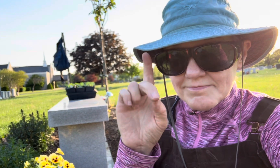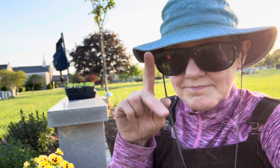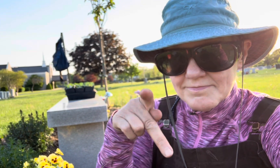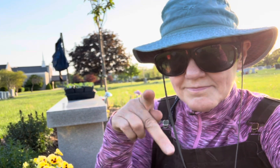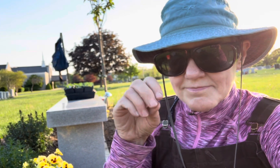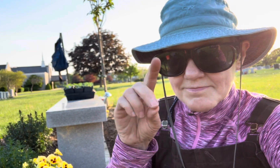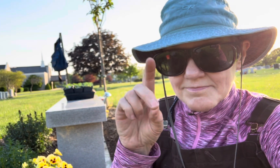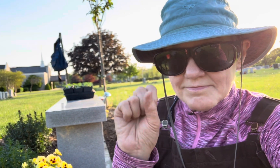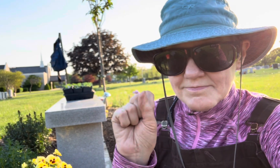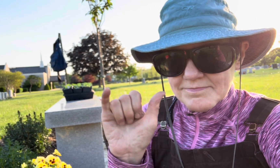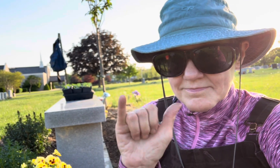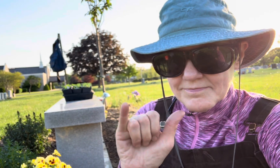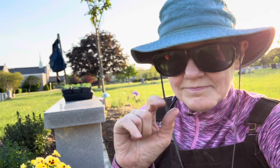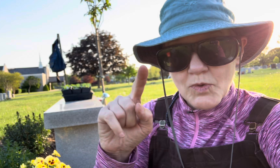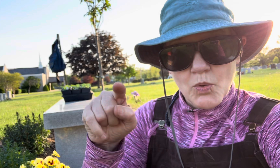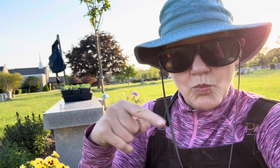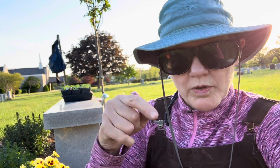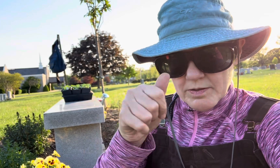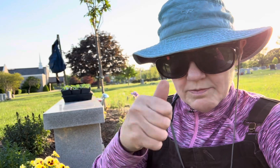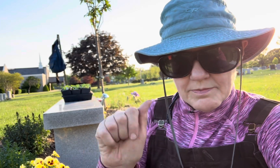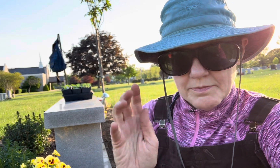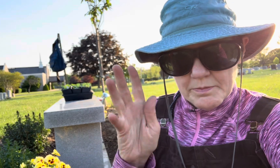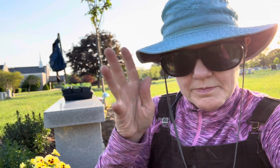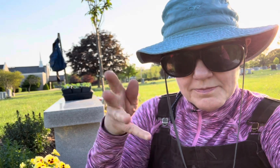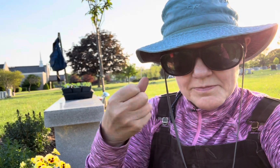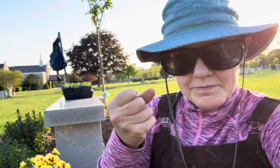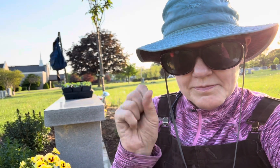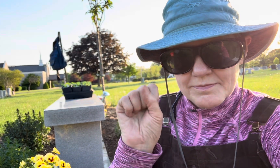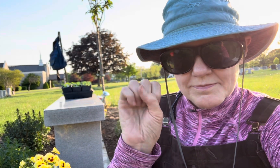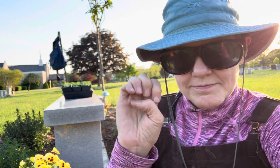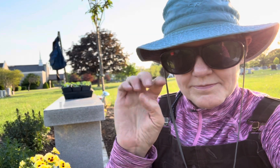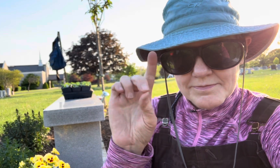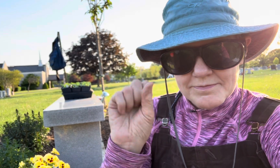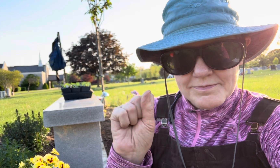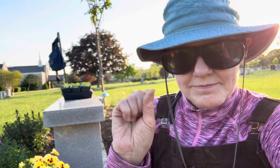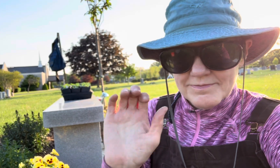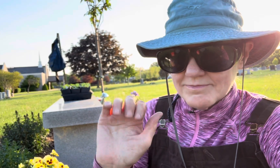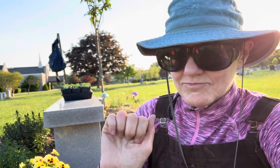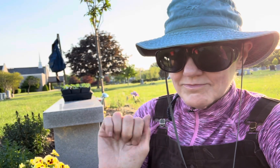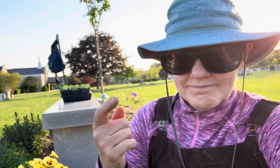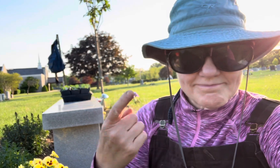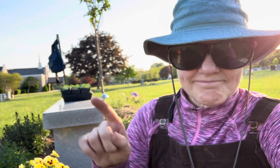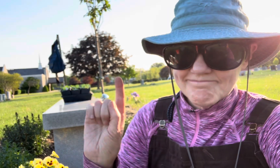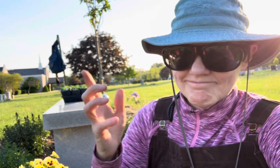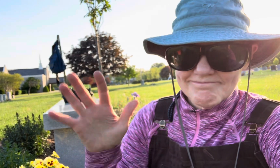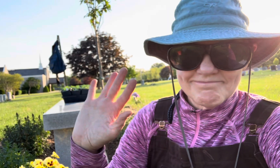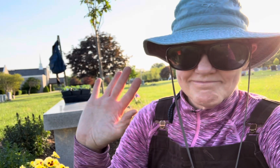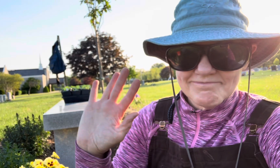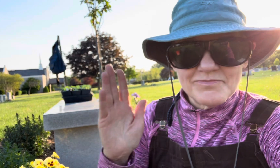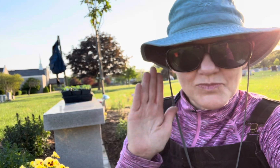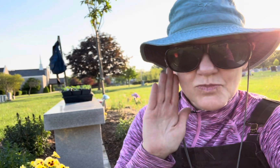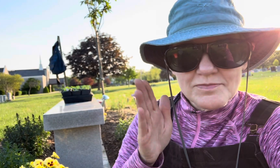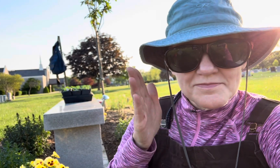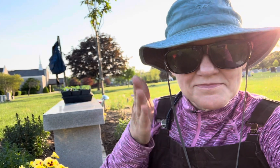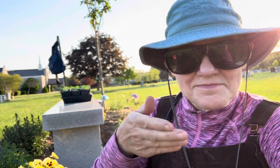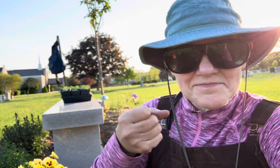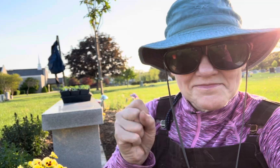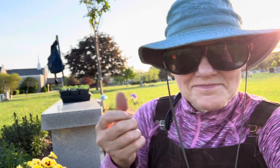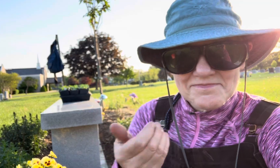pods. Because when a plant makes seeds, its job is done and it's going